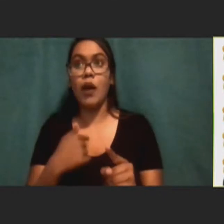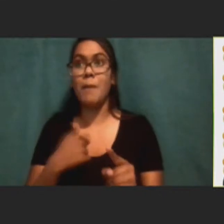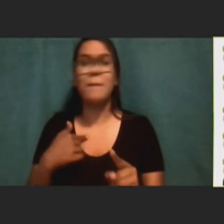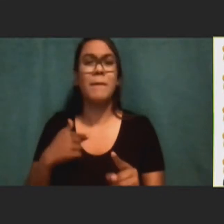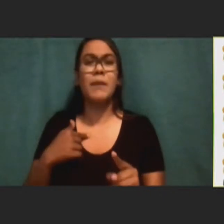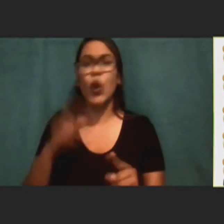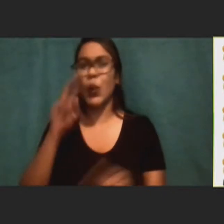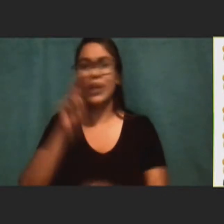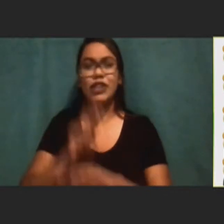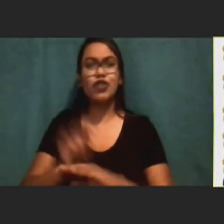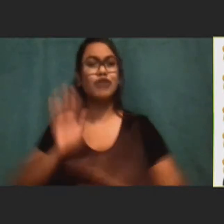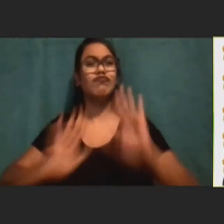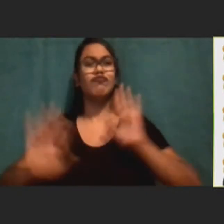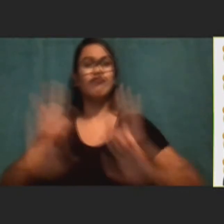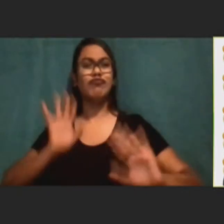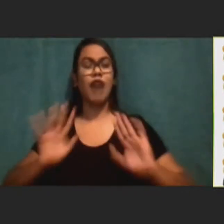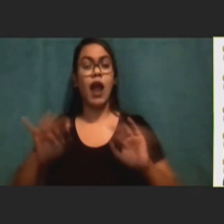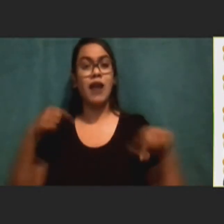we do have tools,